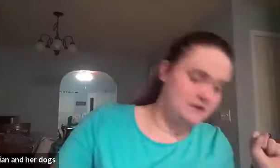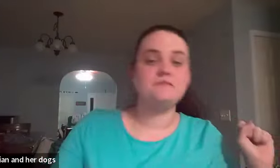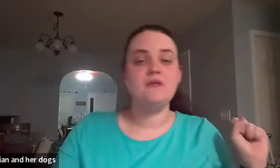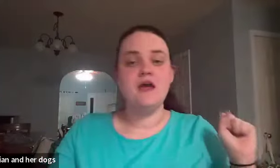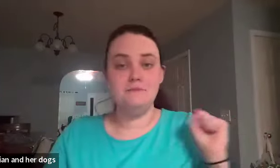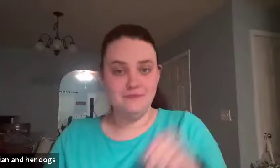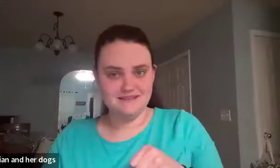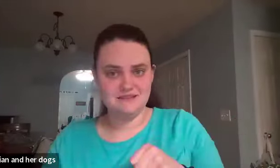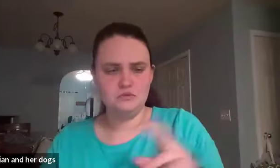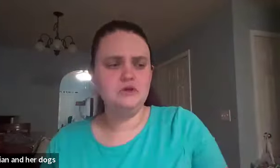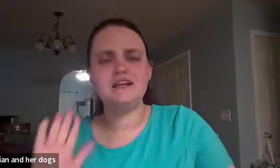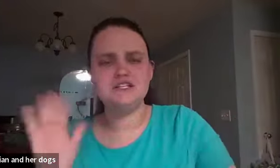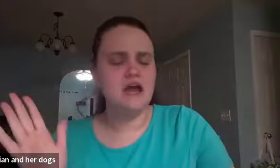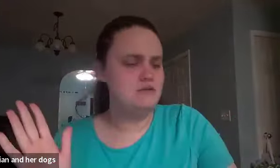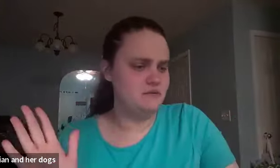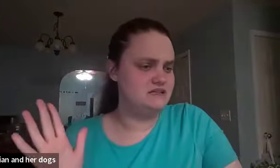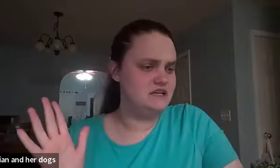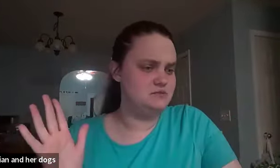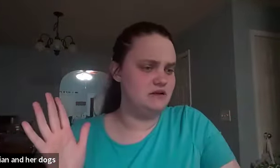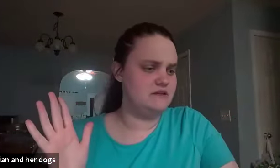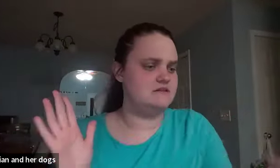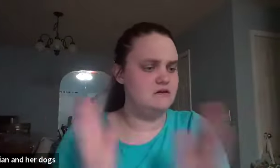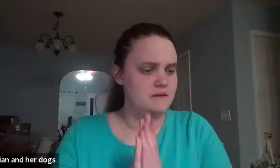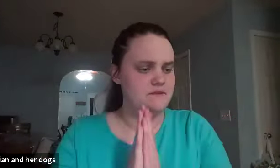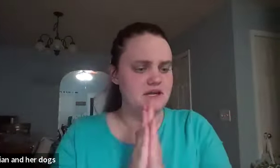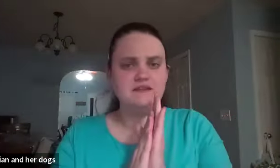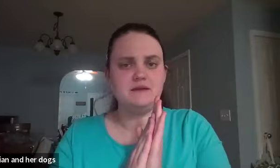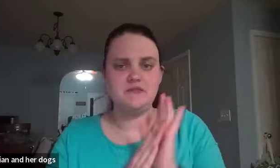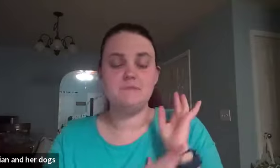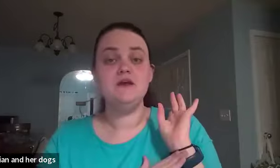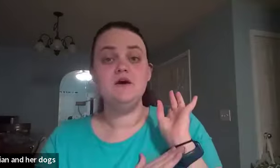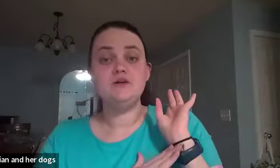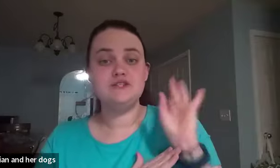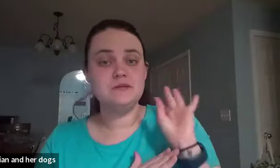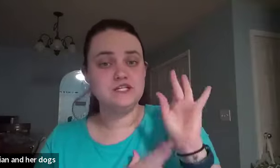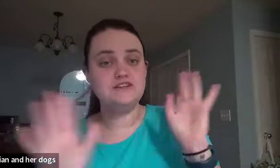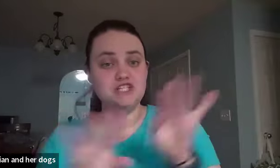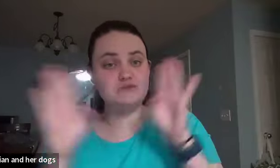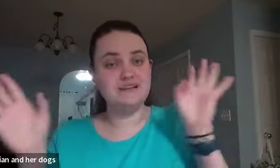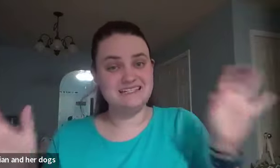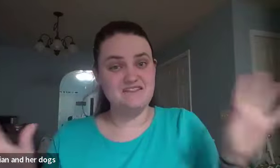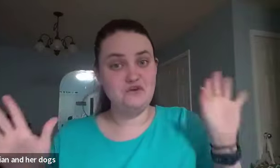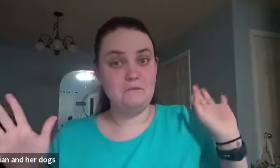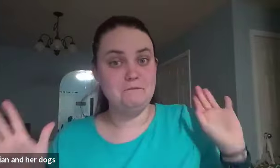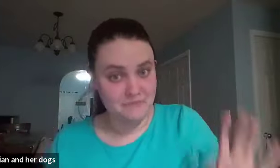Meredith, meat. Well, actually, I don't think we didn't touch meat on this. All right, I didn't even think about that. So let me show you the generalized sign for